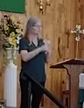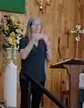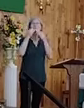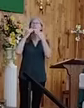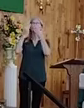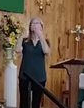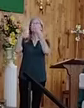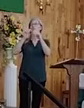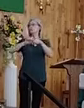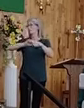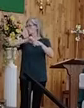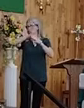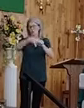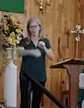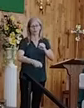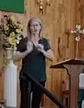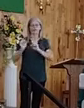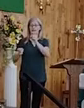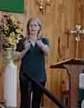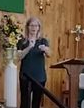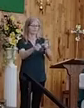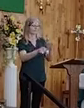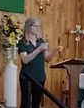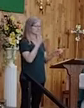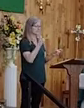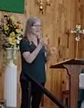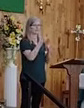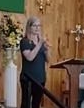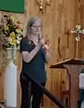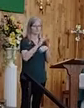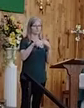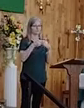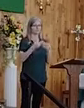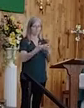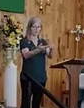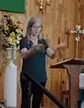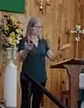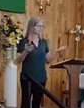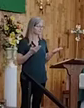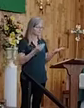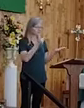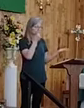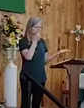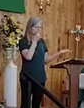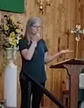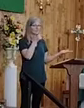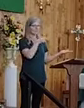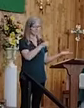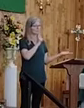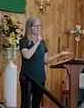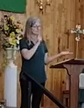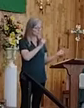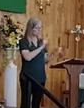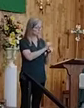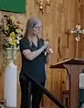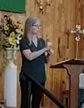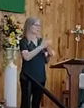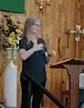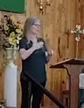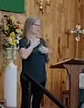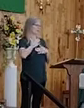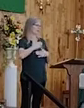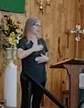it and gave it to his disciples, saying, "Take this, all of you, and eat of it, for this is my